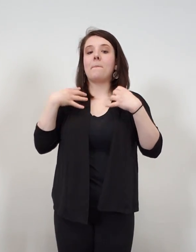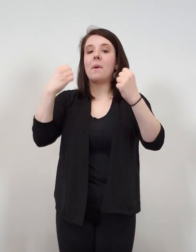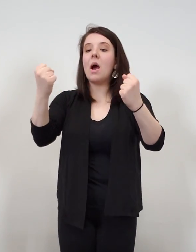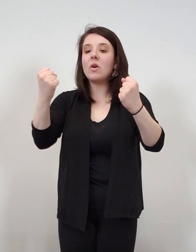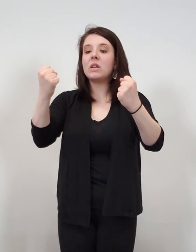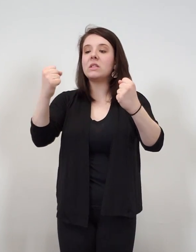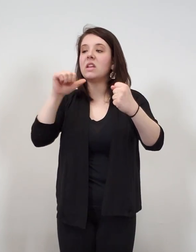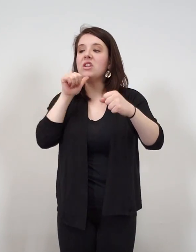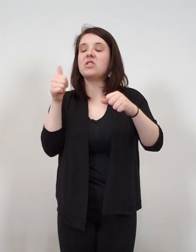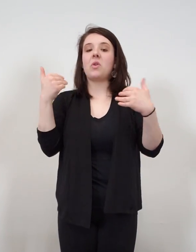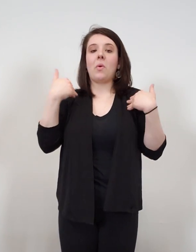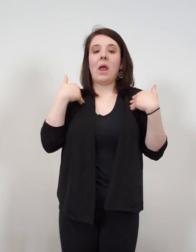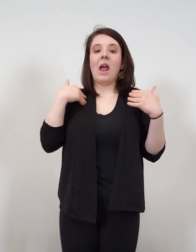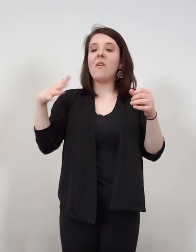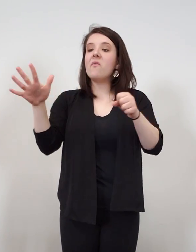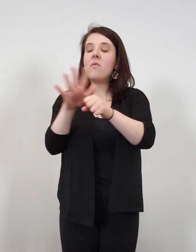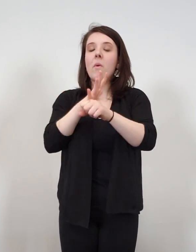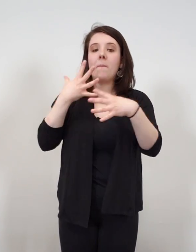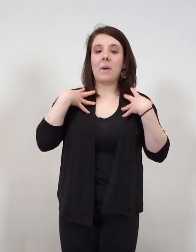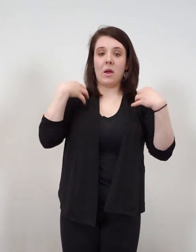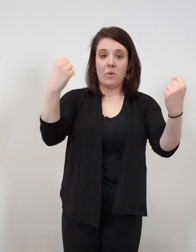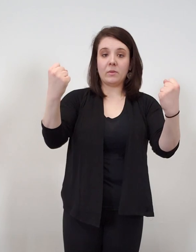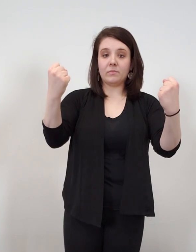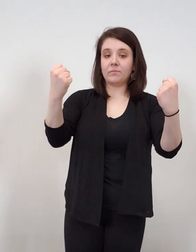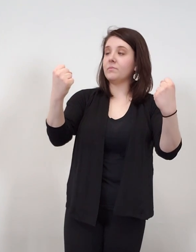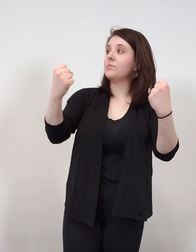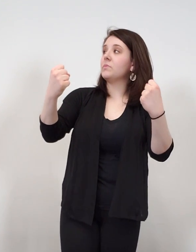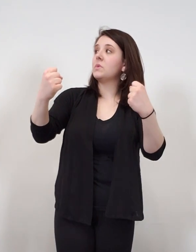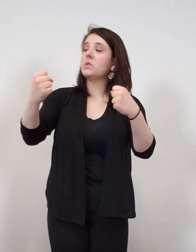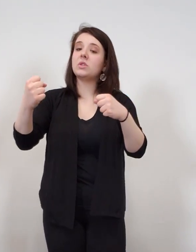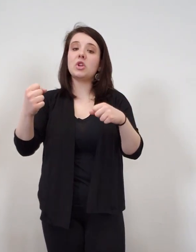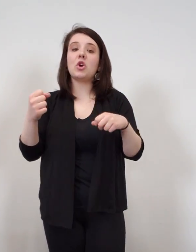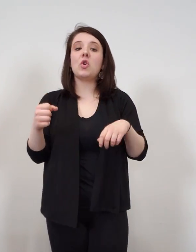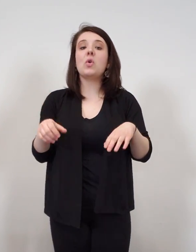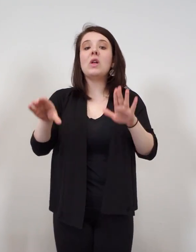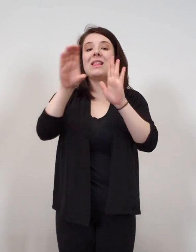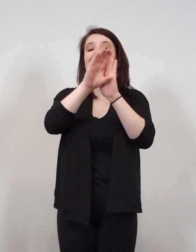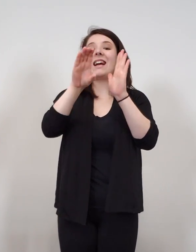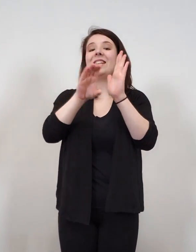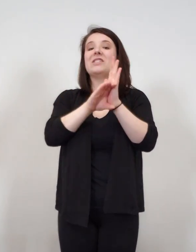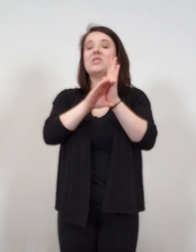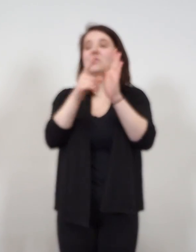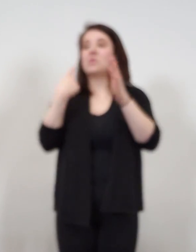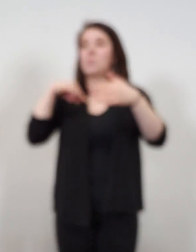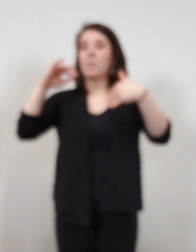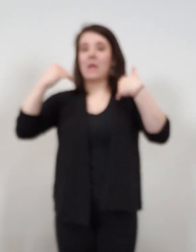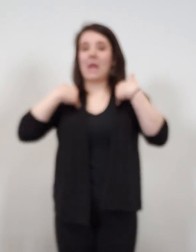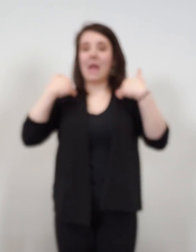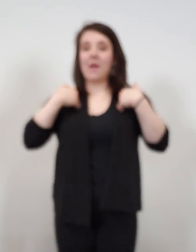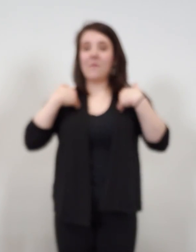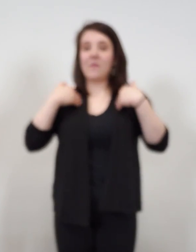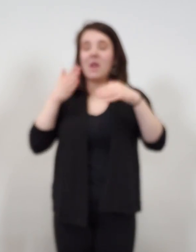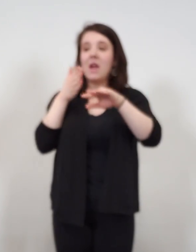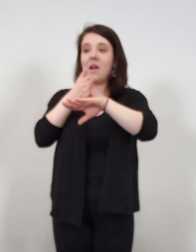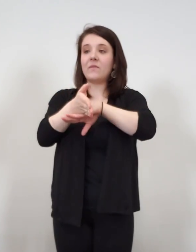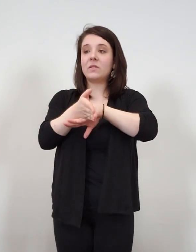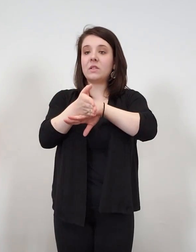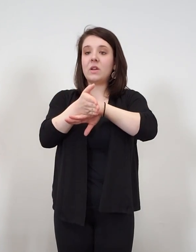Constitution that we have in the United States after the American Revolution were the Articles of Confederation. And under the Articles